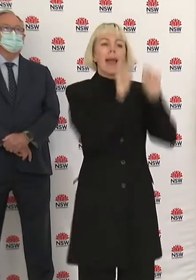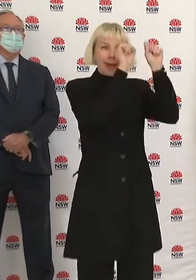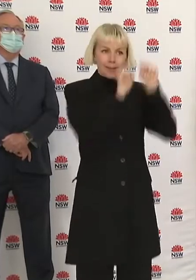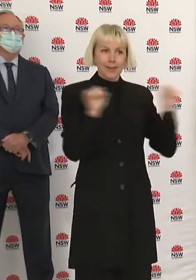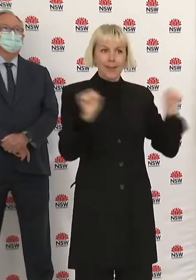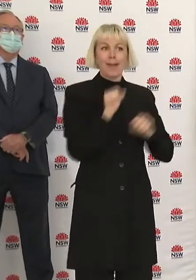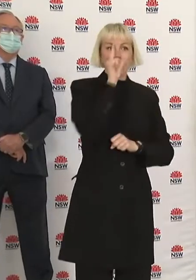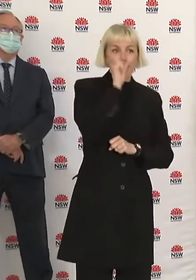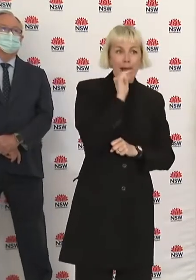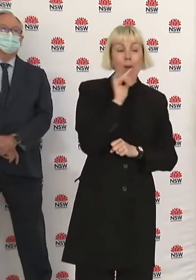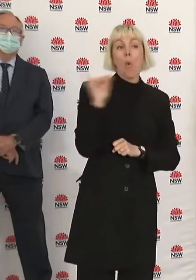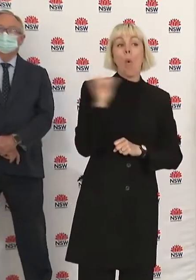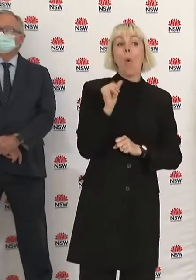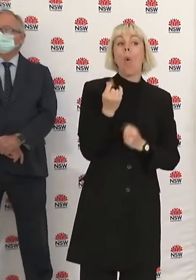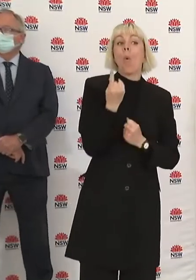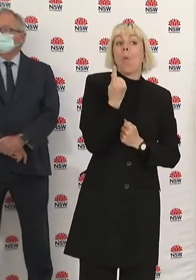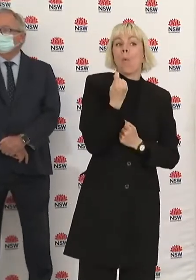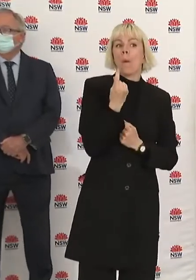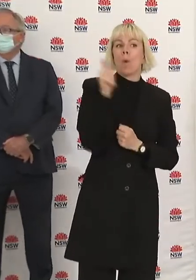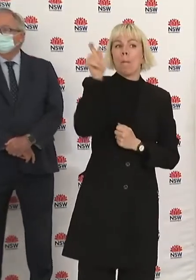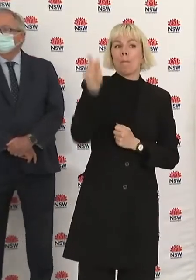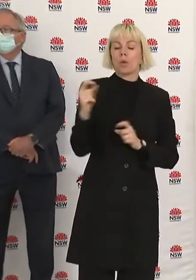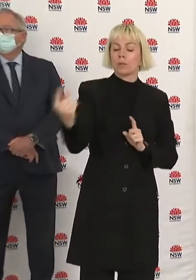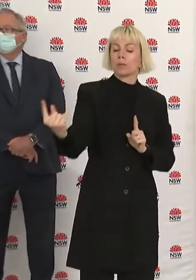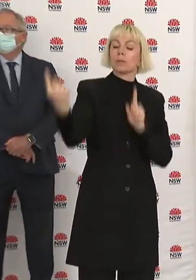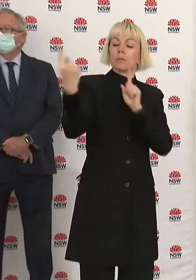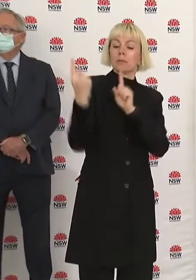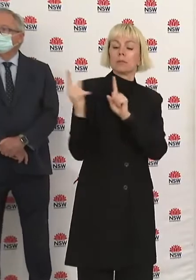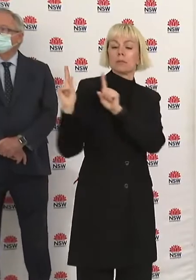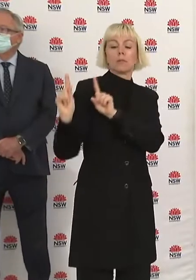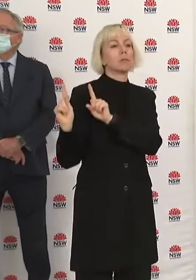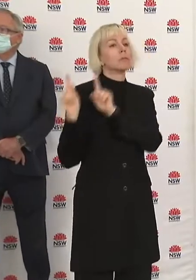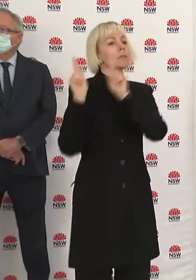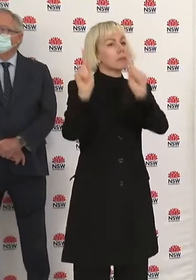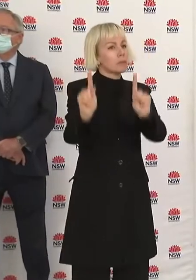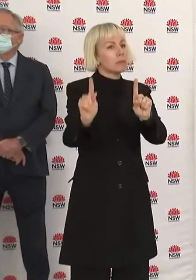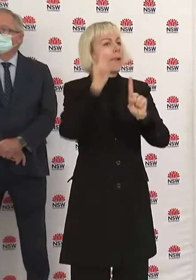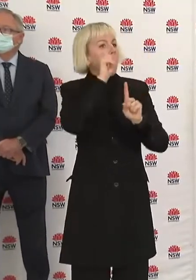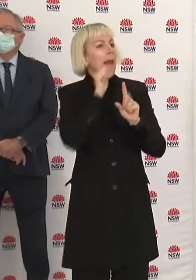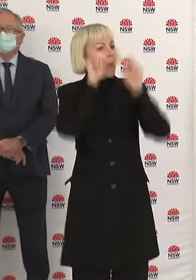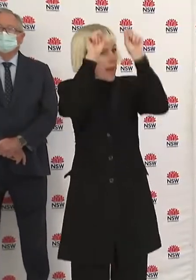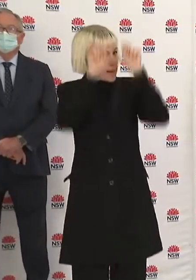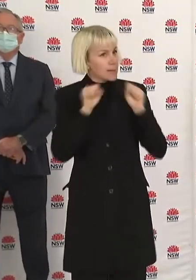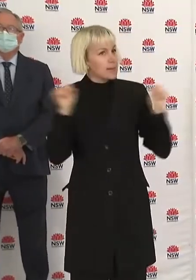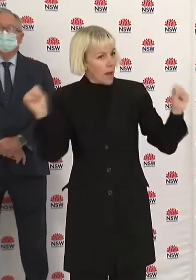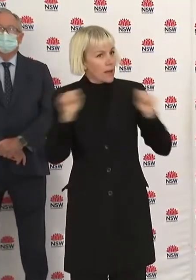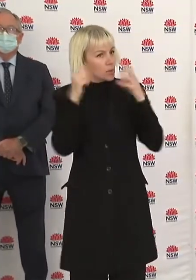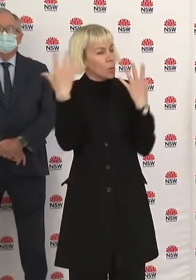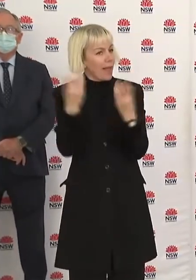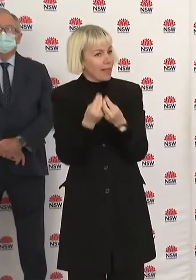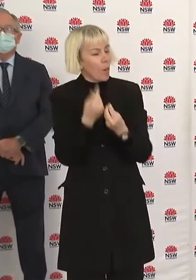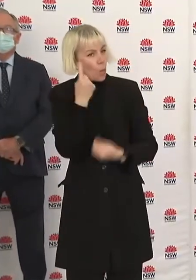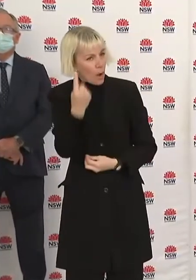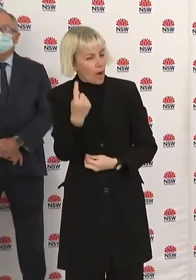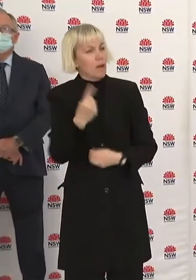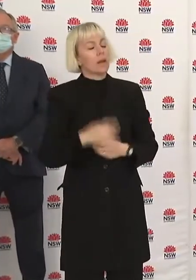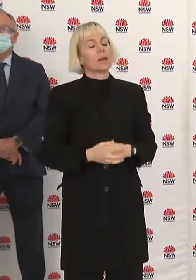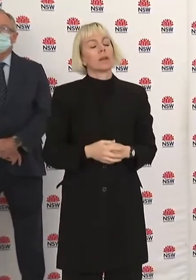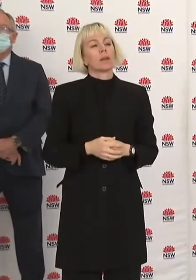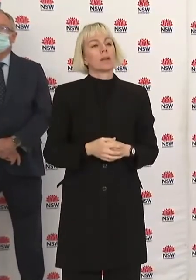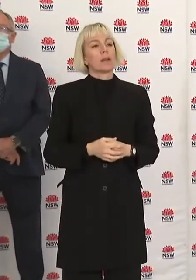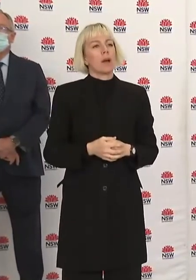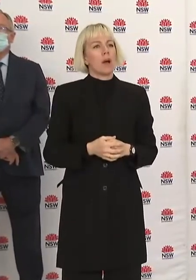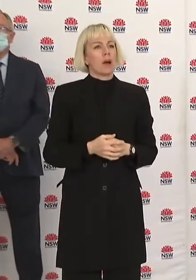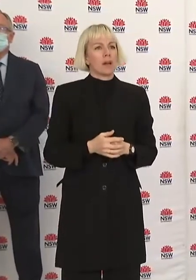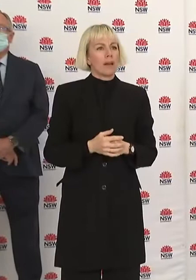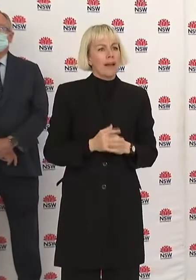way. Now, we have to rely on the health advice on where the transmission's occurring. The transmission is occurring in